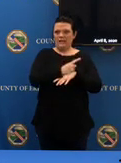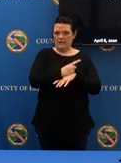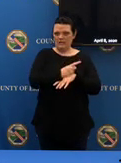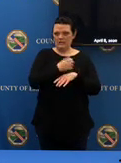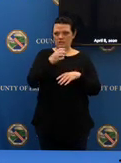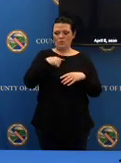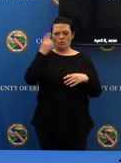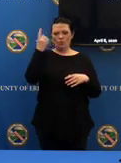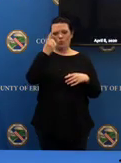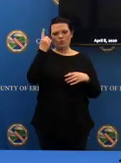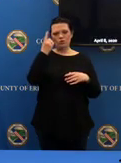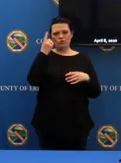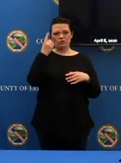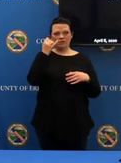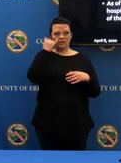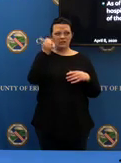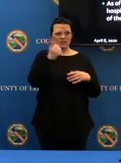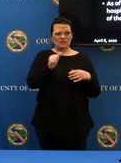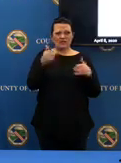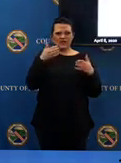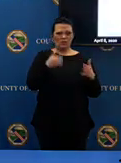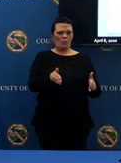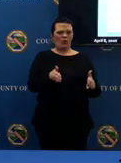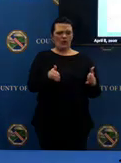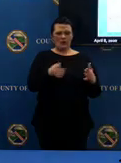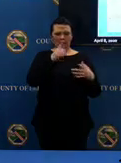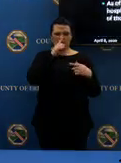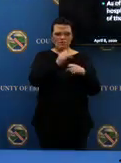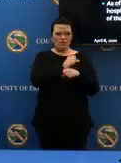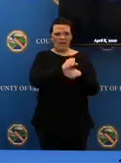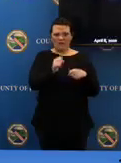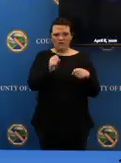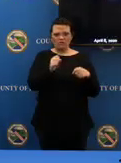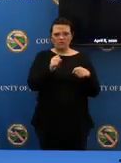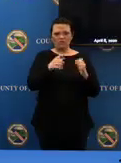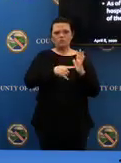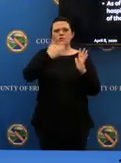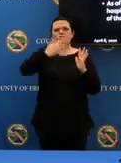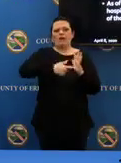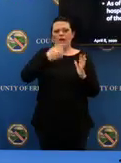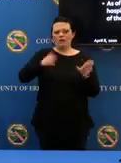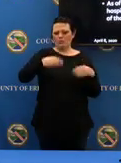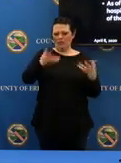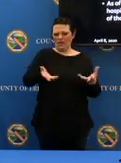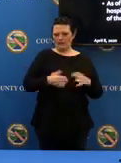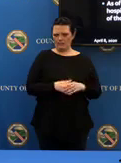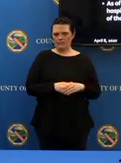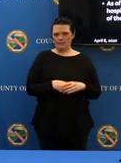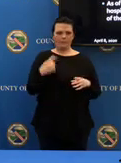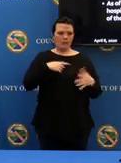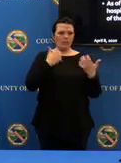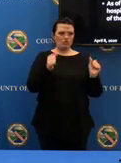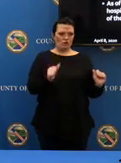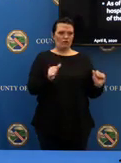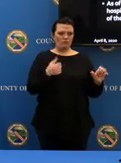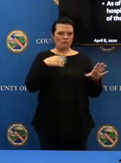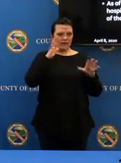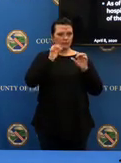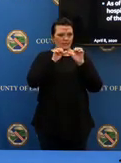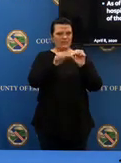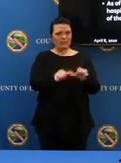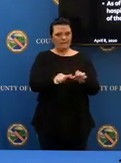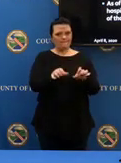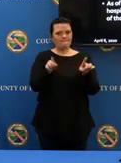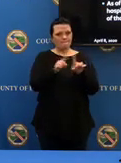I'm just wondering whether or not there's any way to actually at least periodically provide that. We tried, and I will continue.